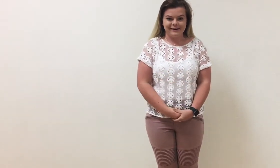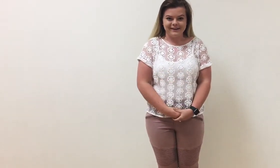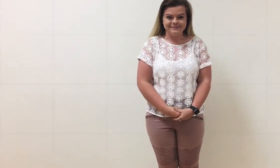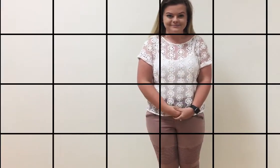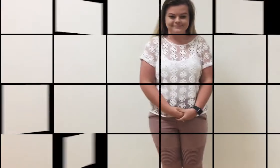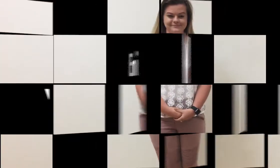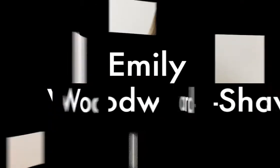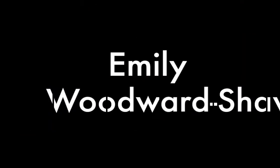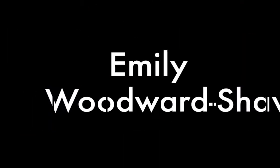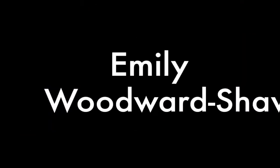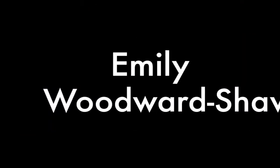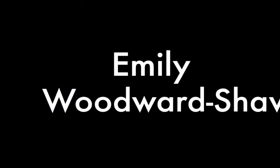Perry.